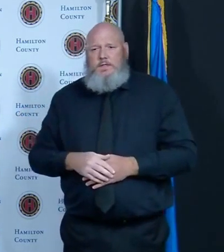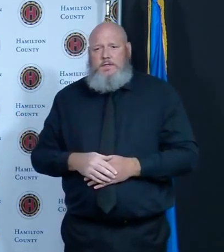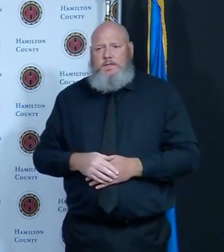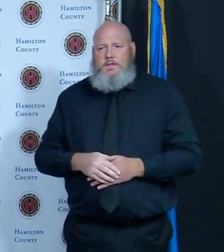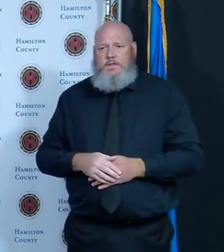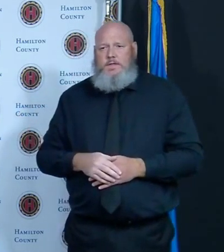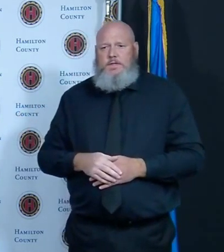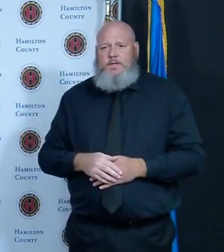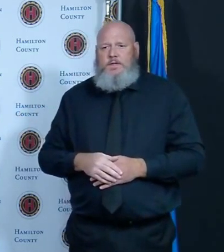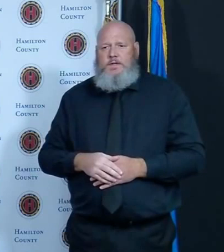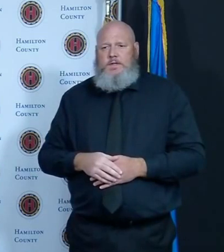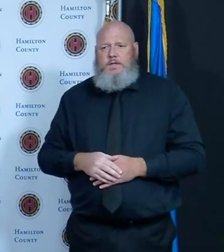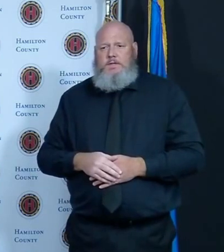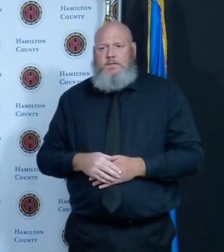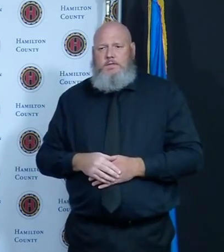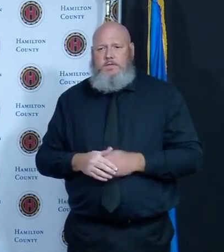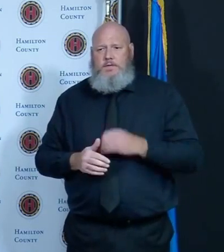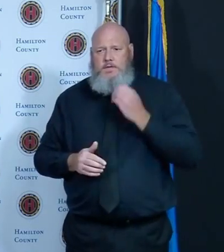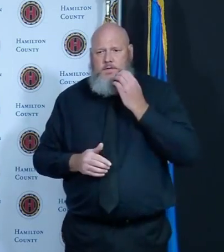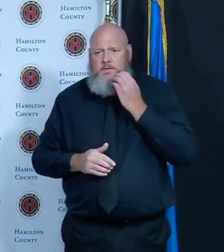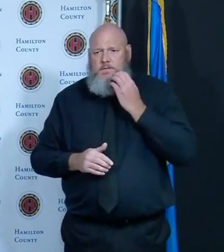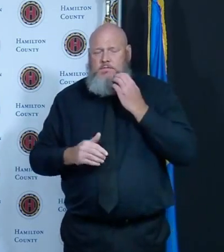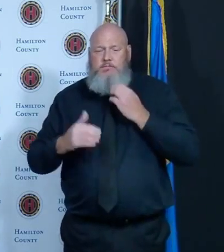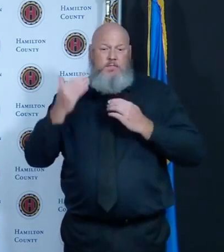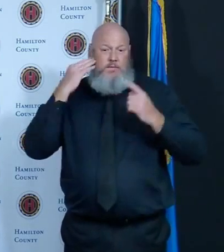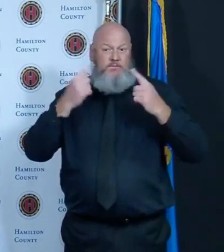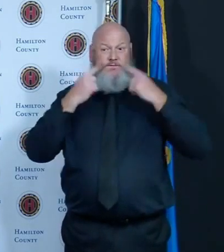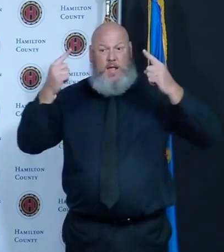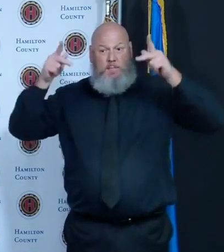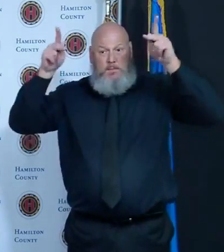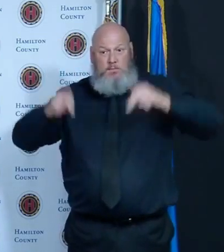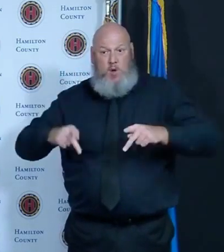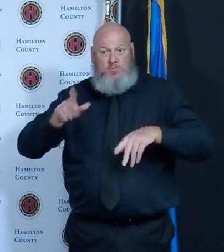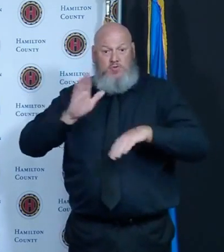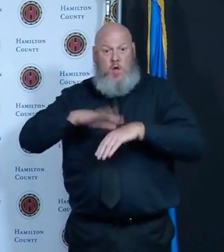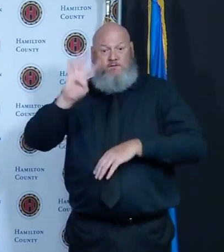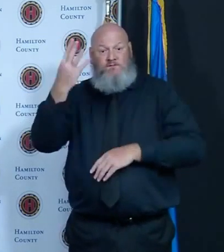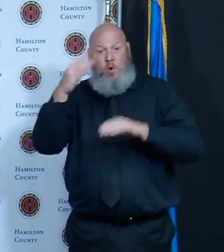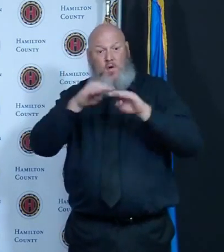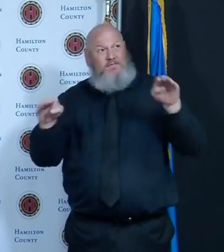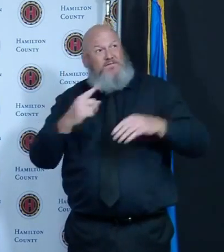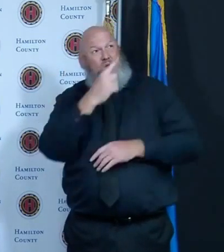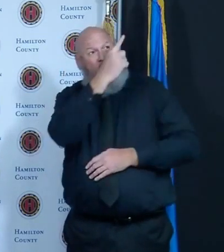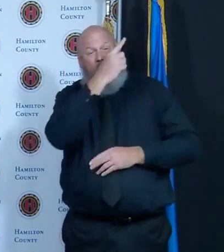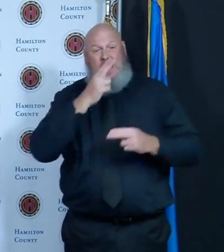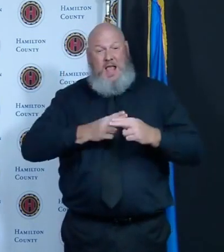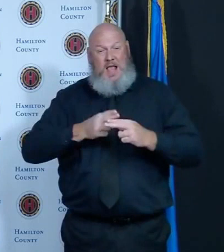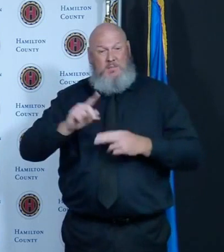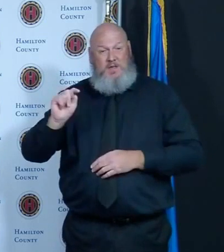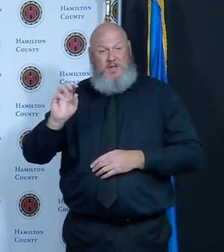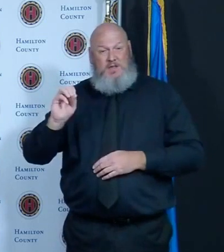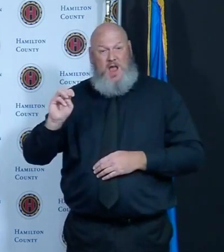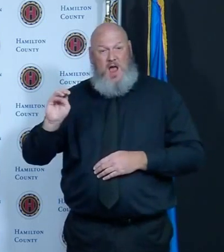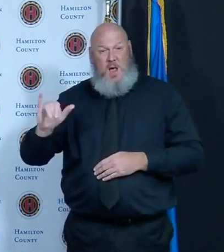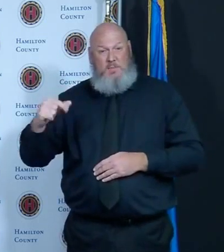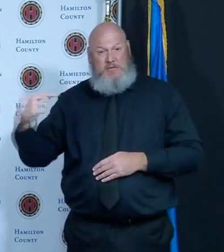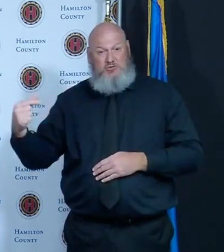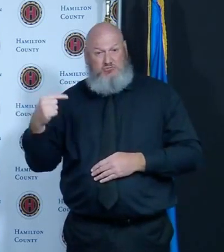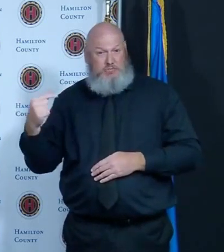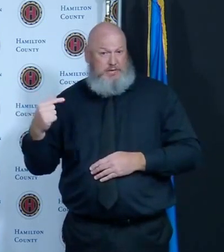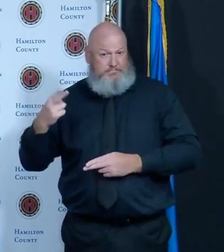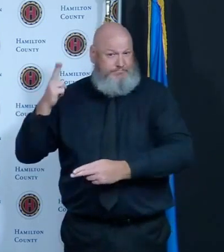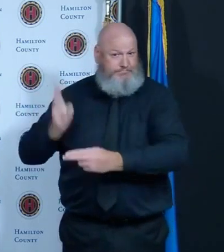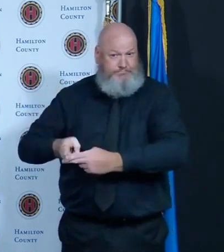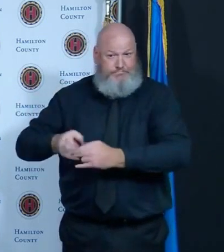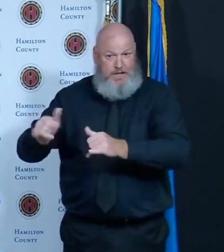clients, Tommy G. of Fourth Floor Creative, and the team leader behind the FC Cincinnati videos that have showcased